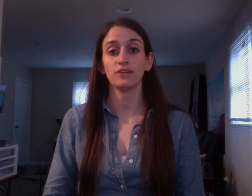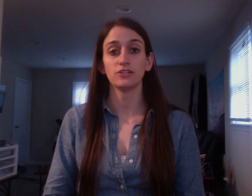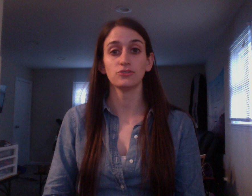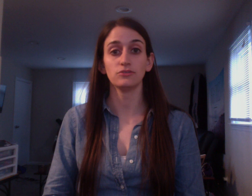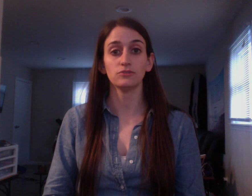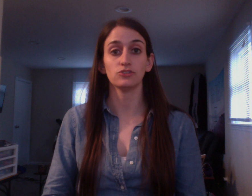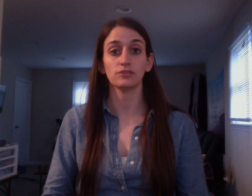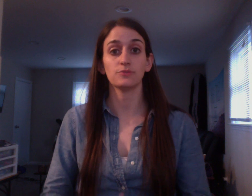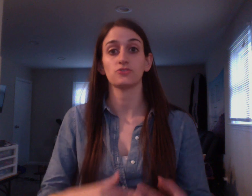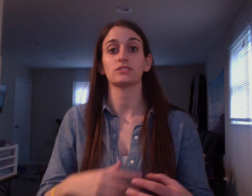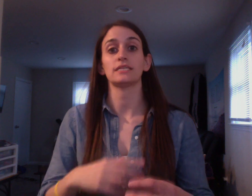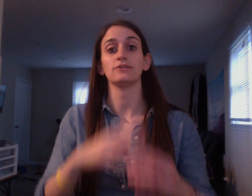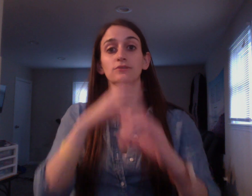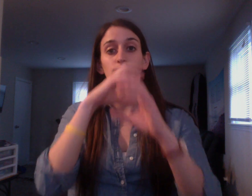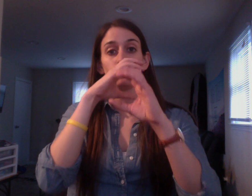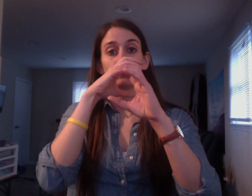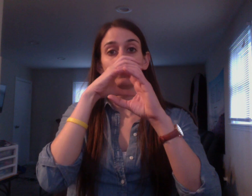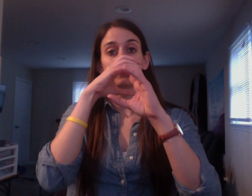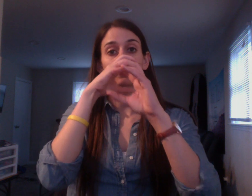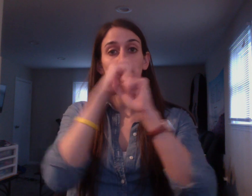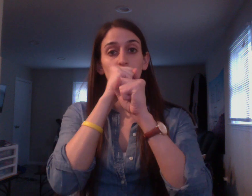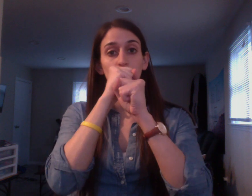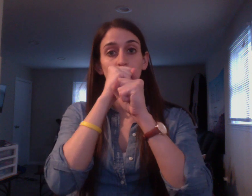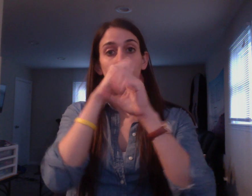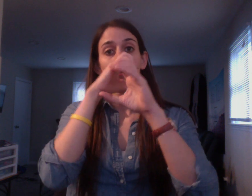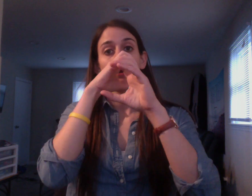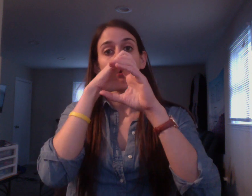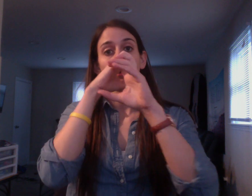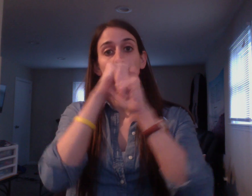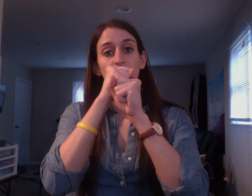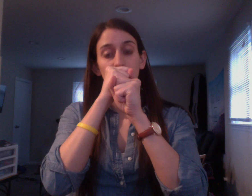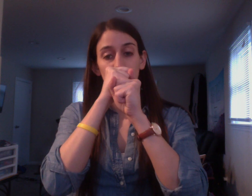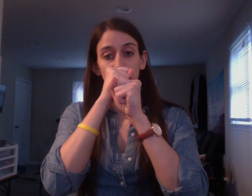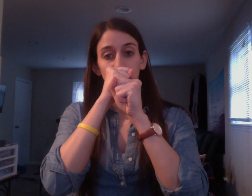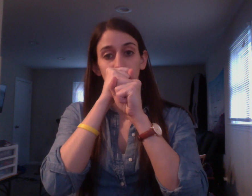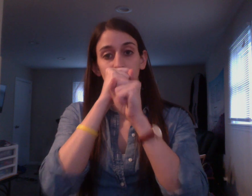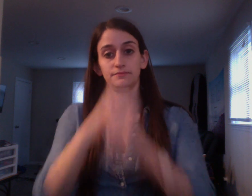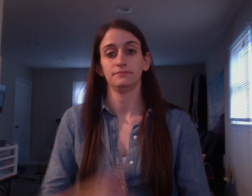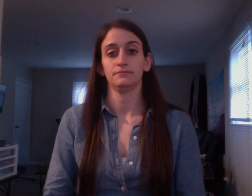Confidential, your lips are sealed, so you're closed. Confidential.